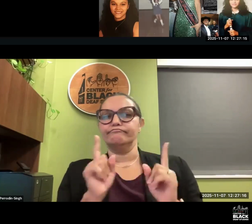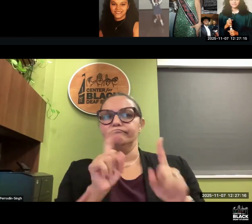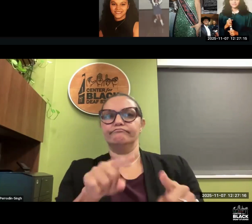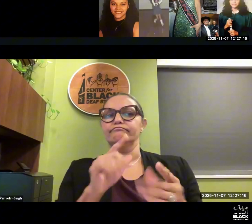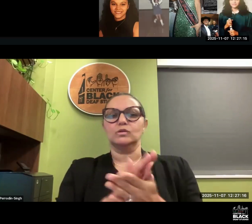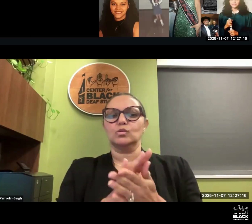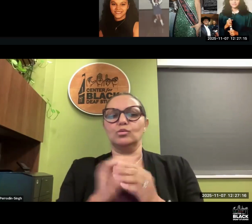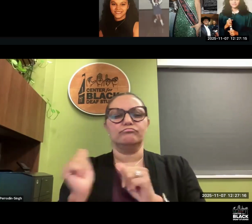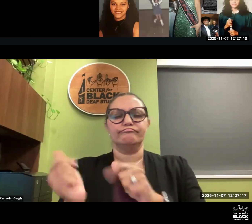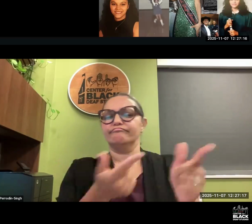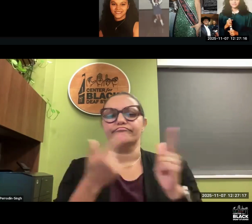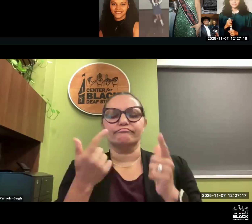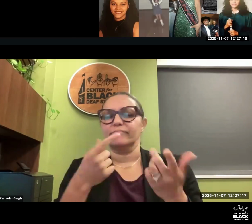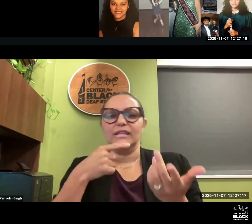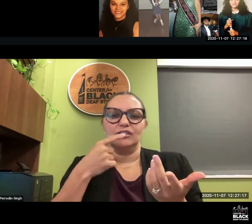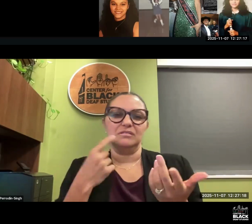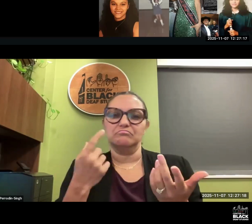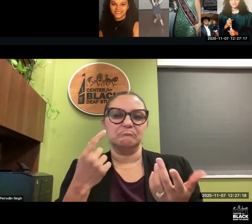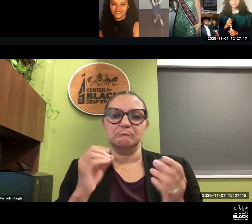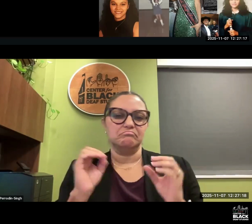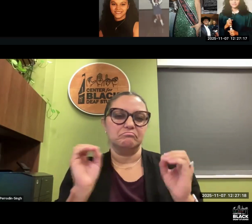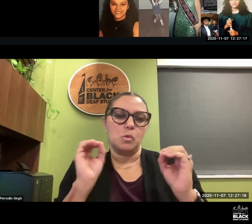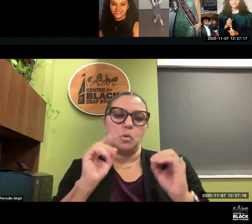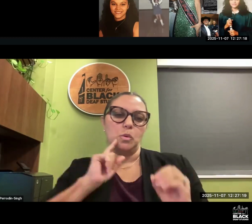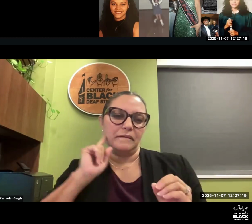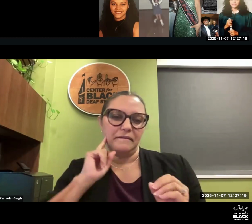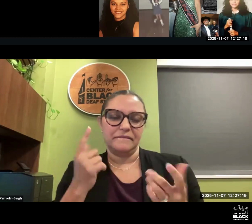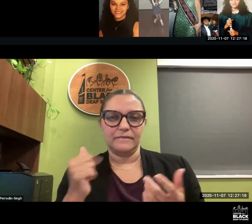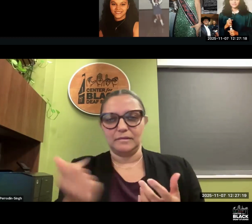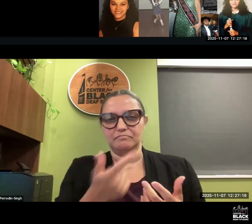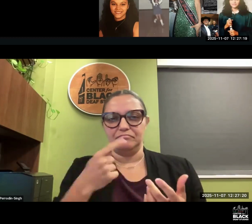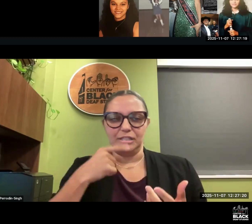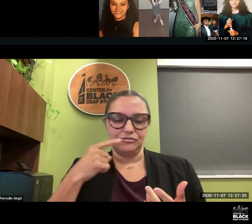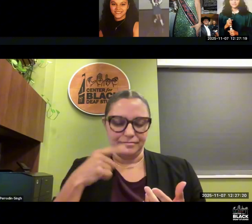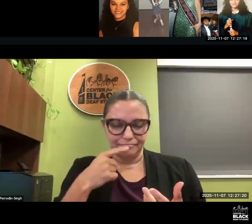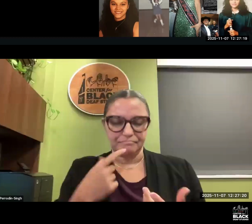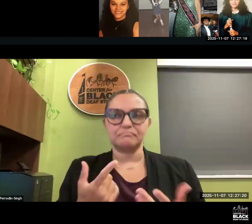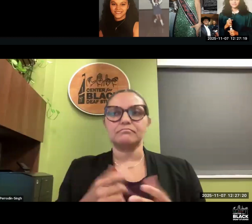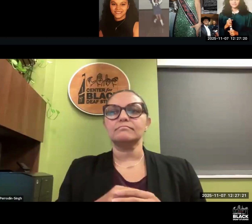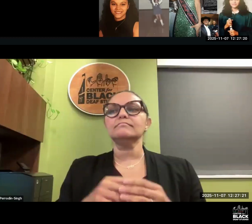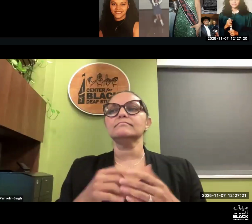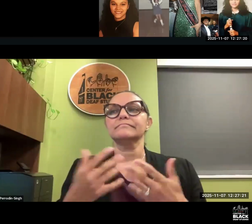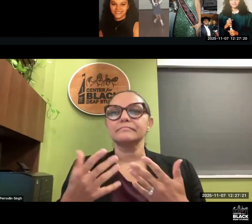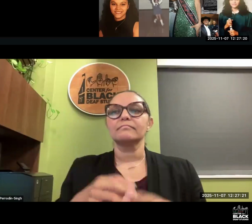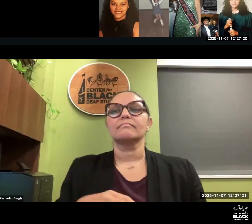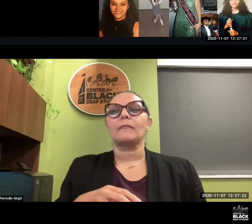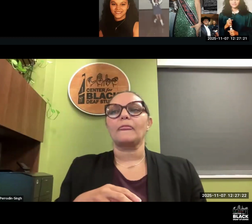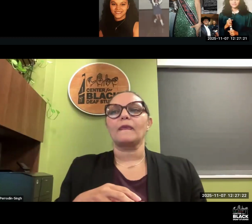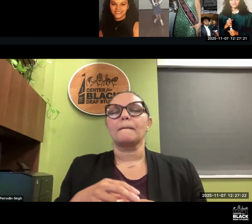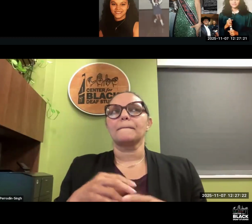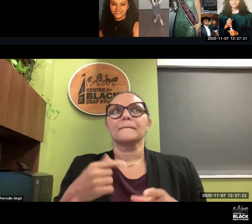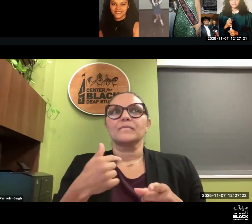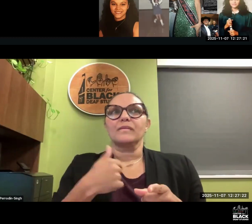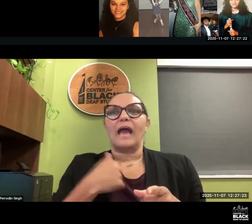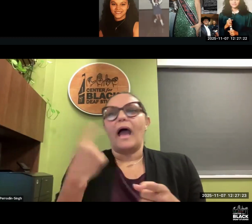program. Now at that time, all kids were hearing. There weren't any deaf kids in that Head Start